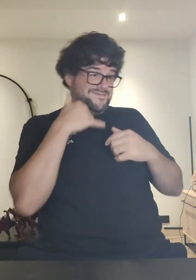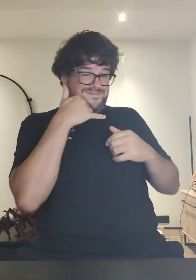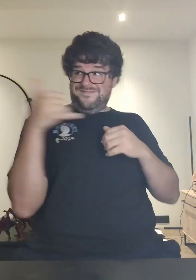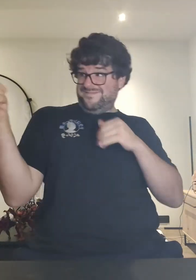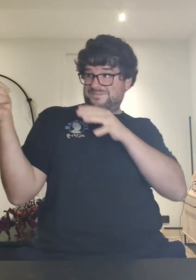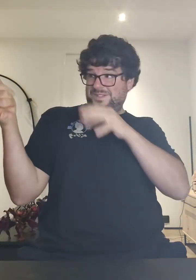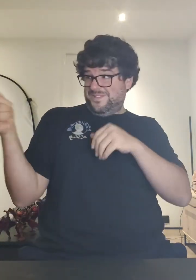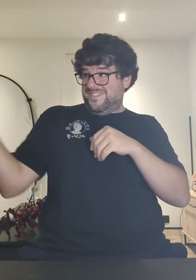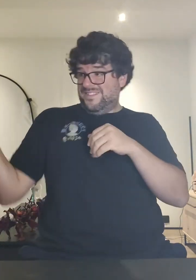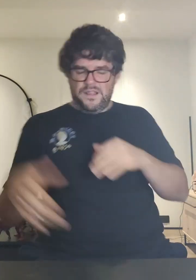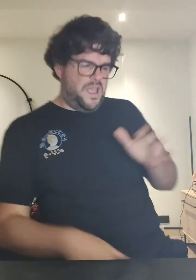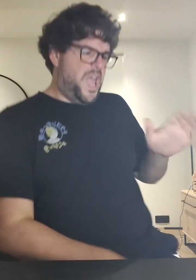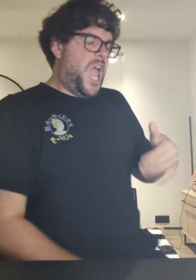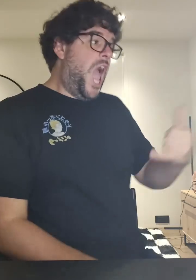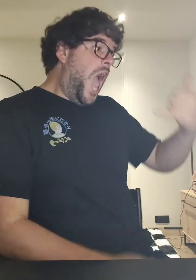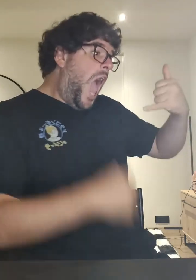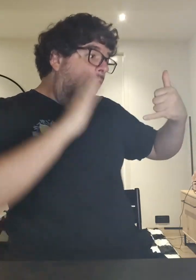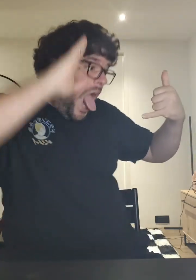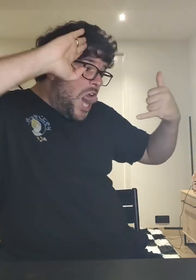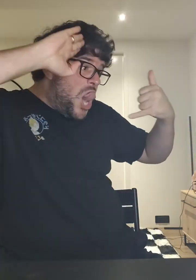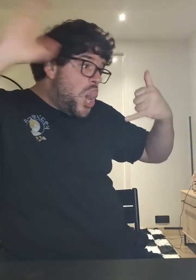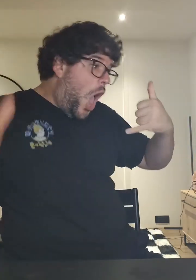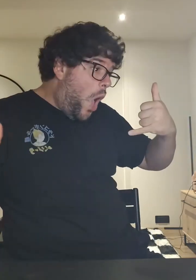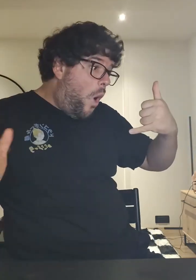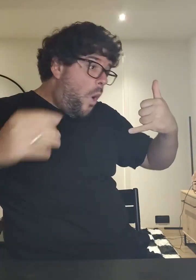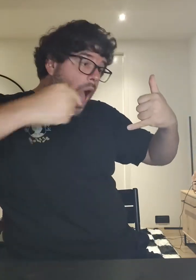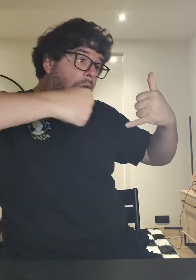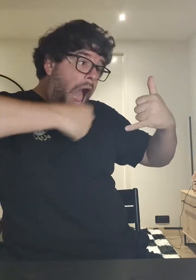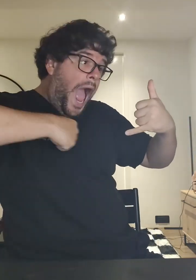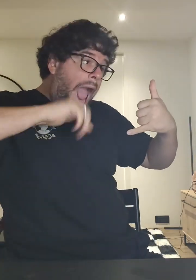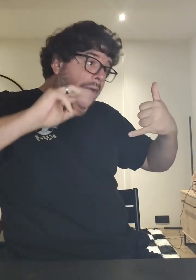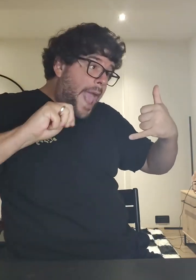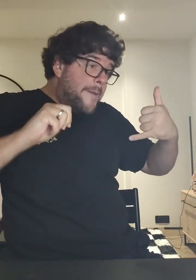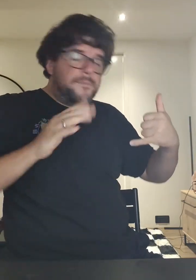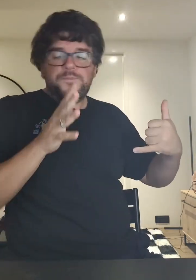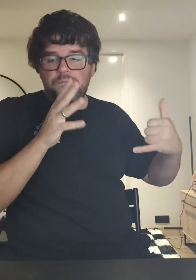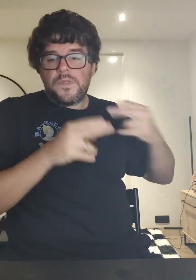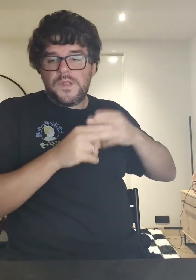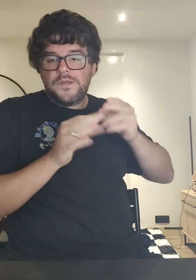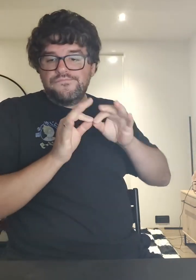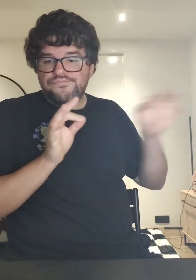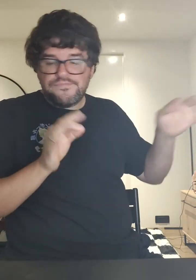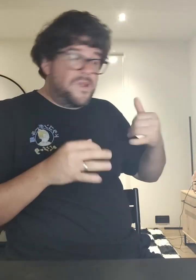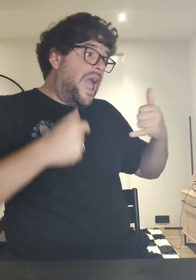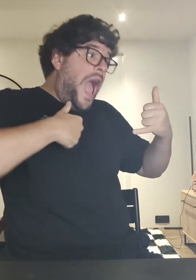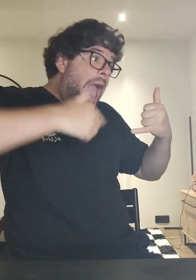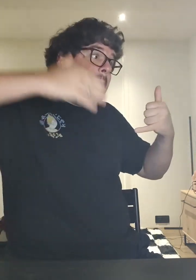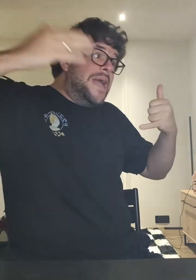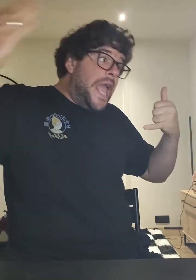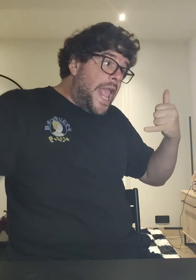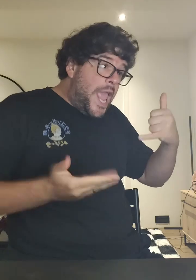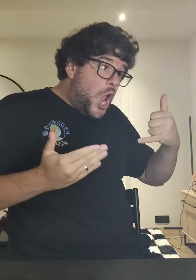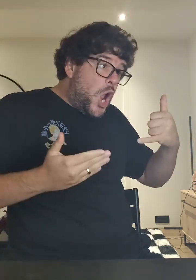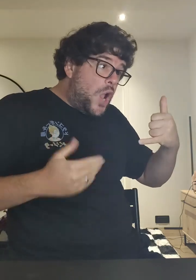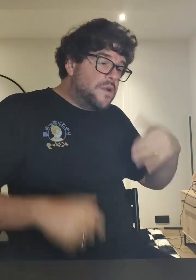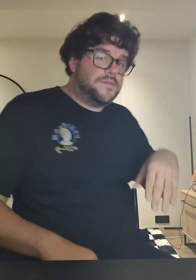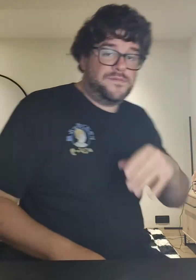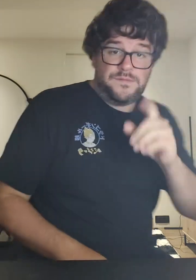actually did happen. I handed the receiver to her, and she would say, "Hello," because my mom could also talk as well as sign.